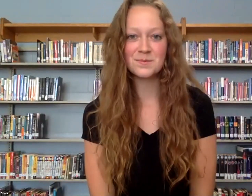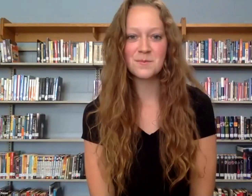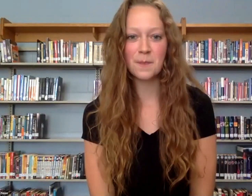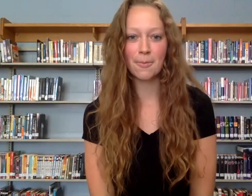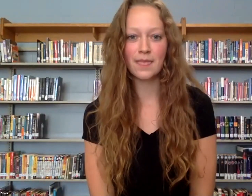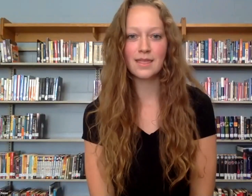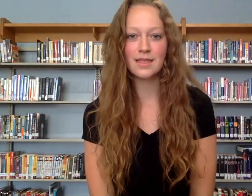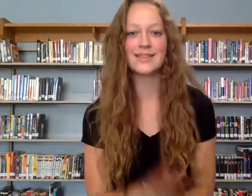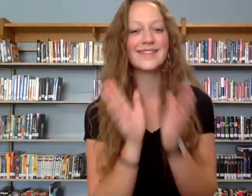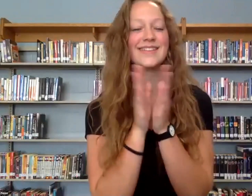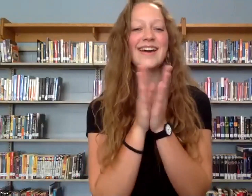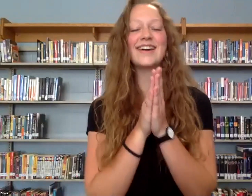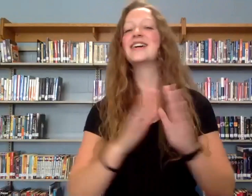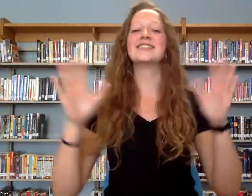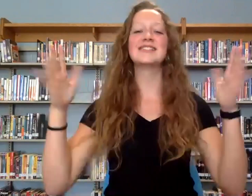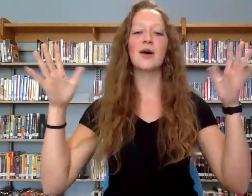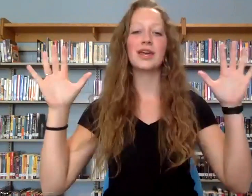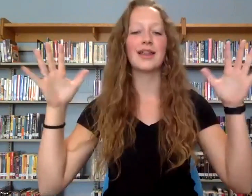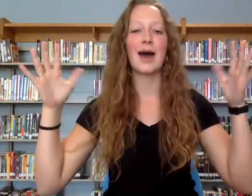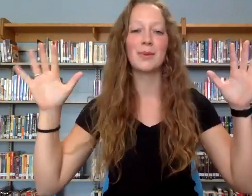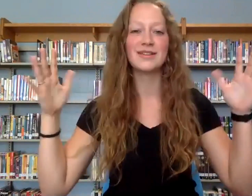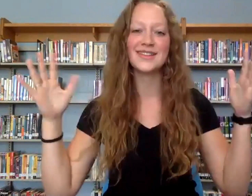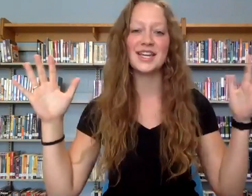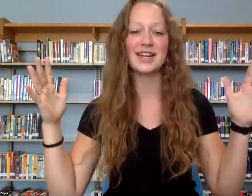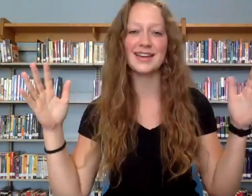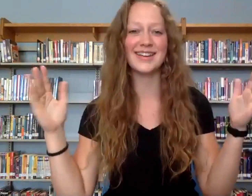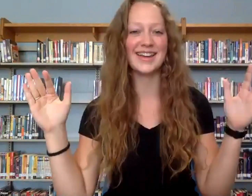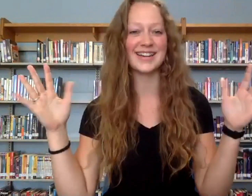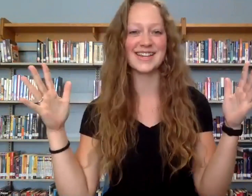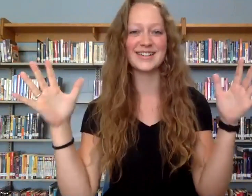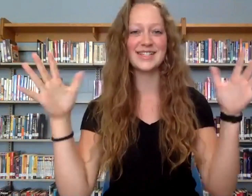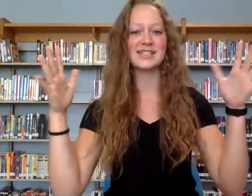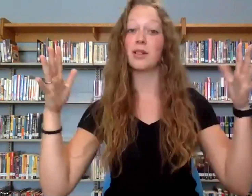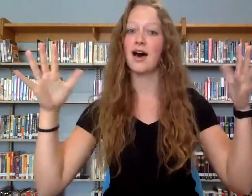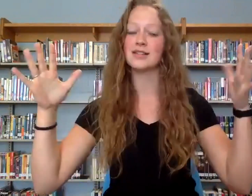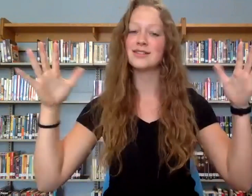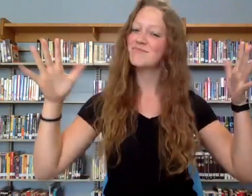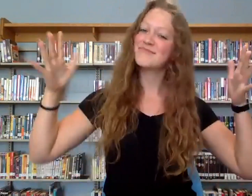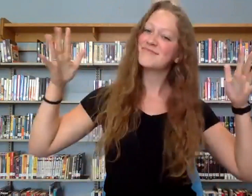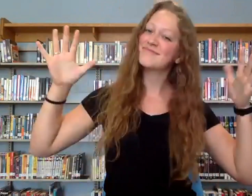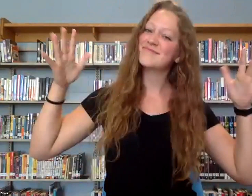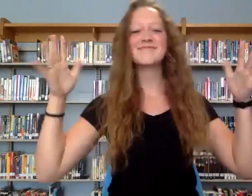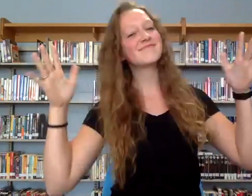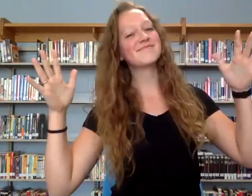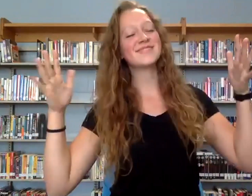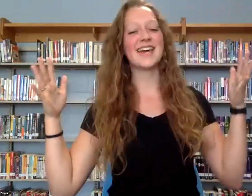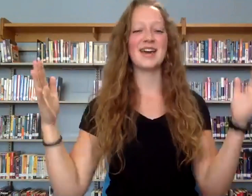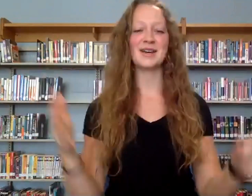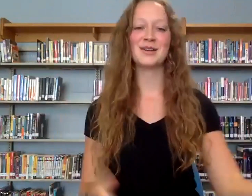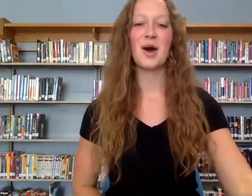Marin did. Yay! This is how we clap in ASL. This is applause. I love it.